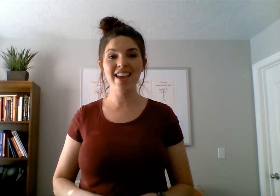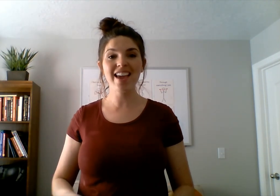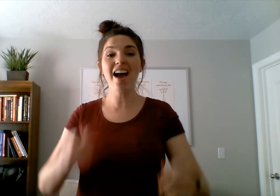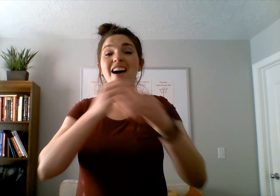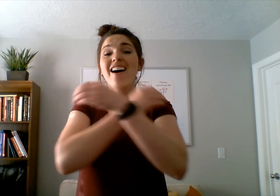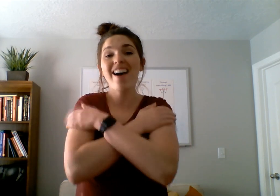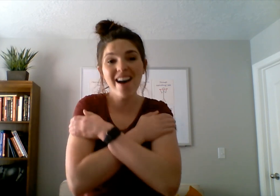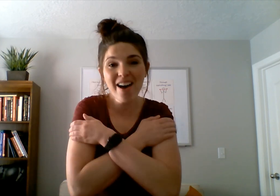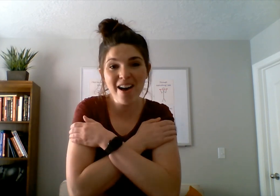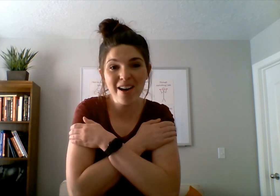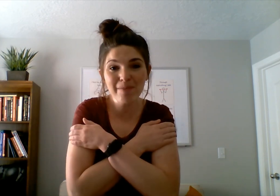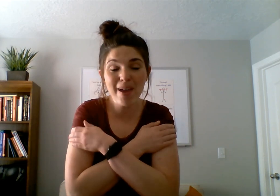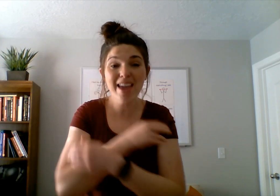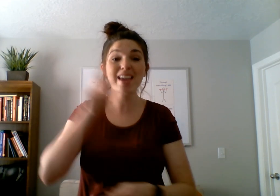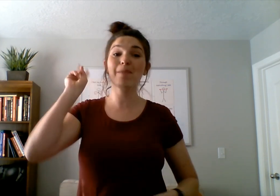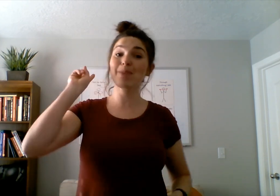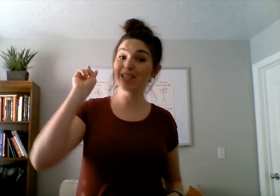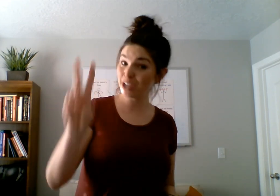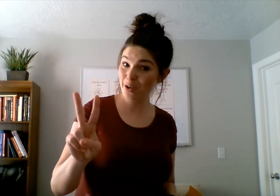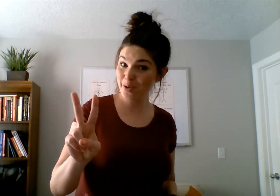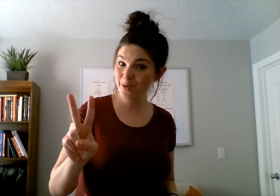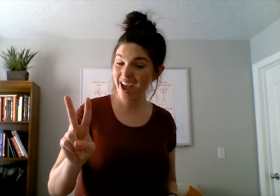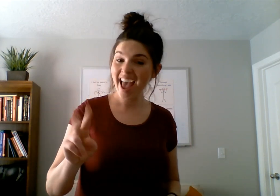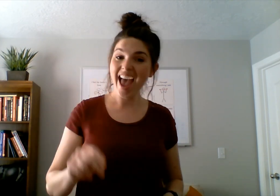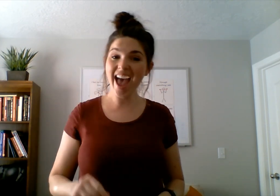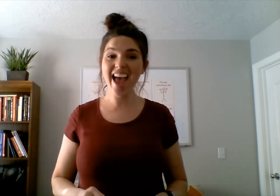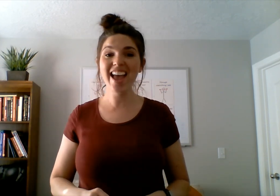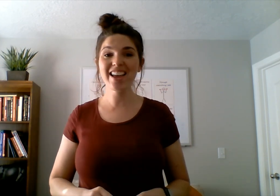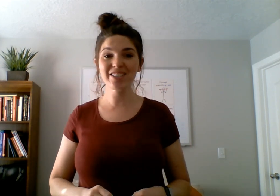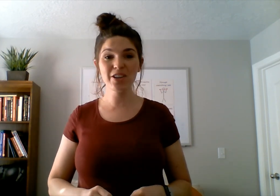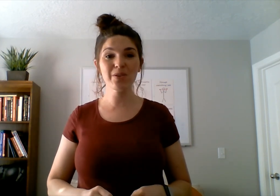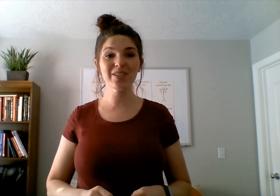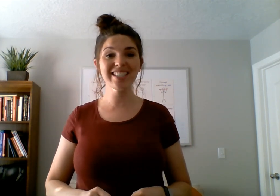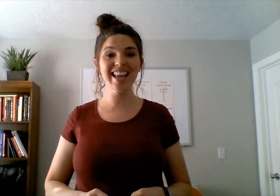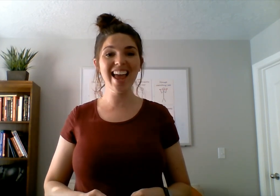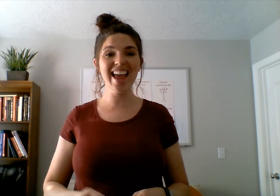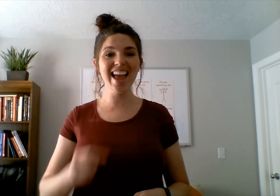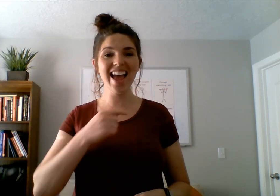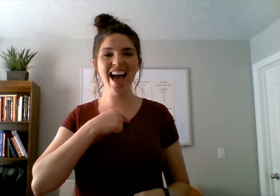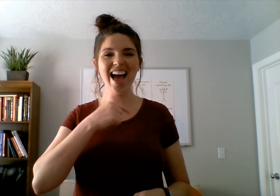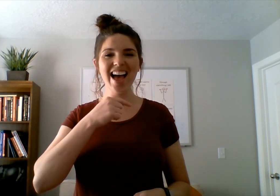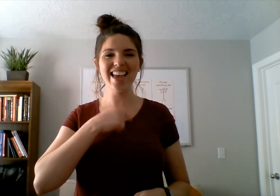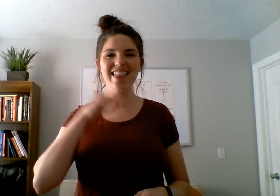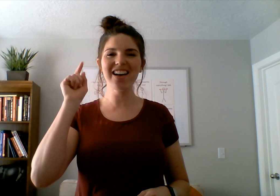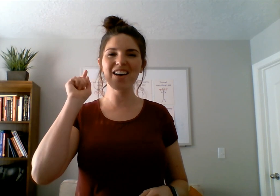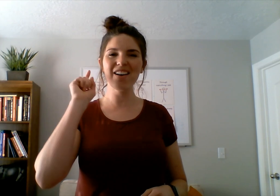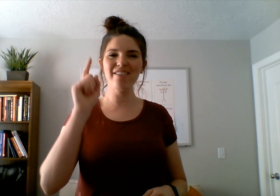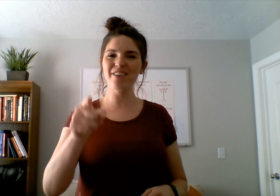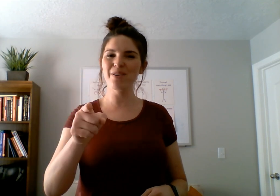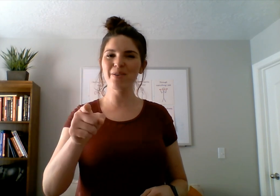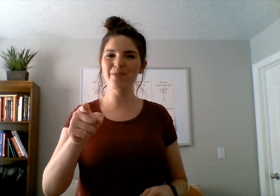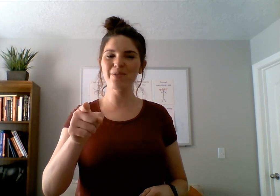a hug, maybe too. And you say I love you.